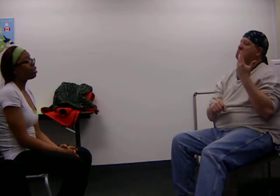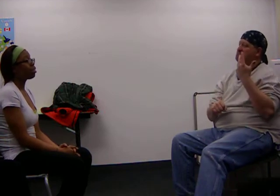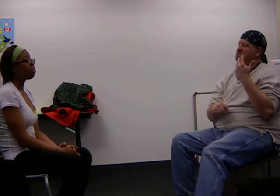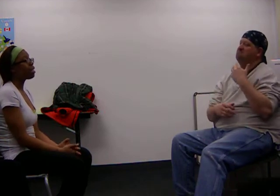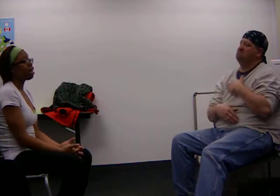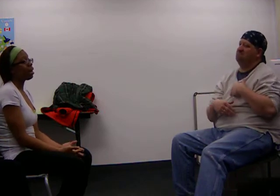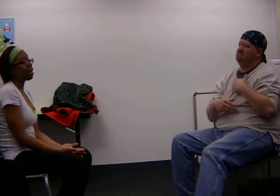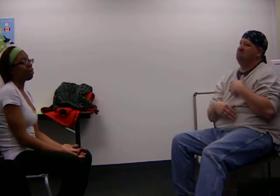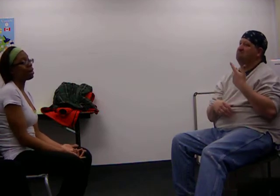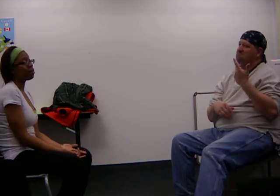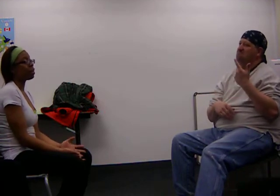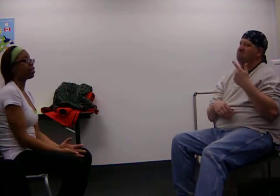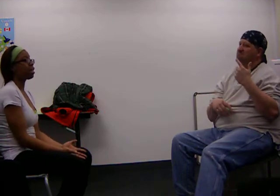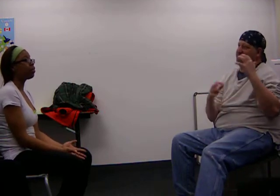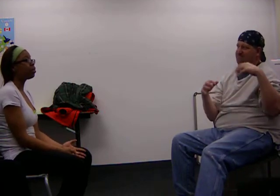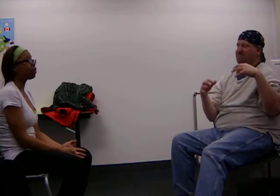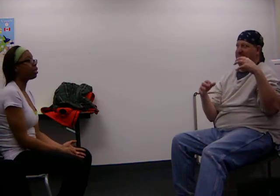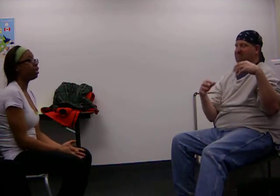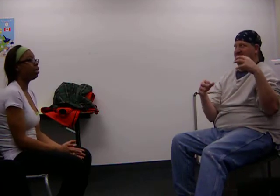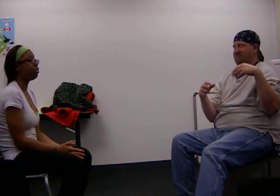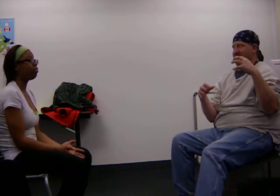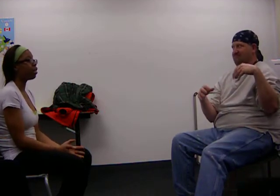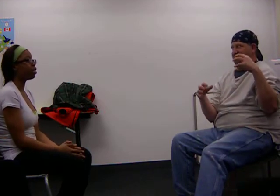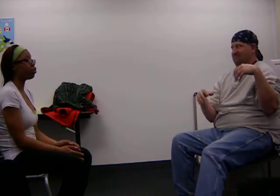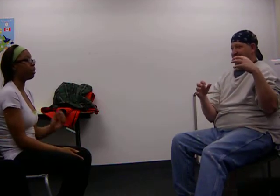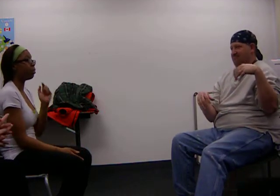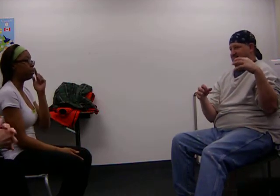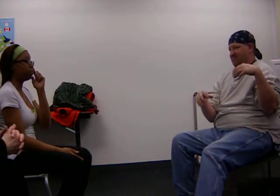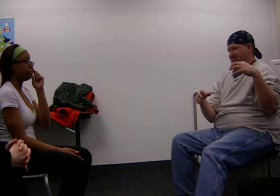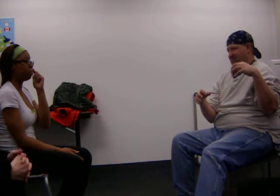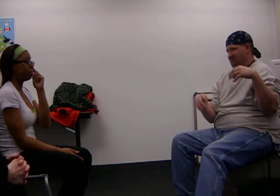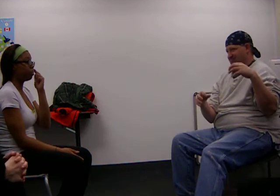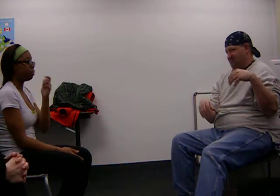So that's how I got my experience, and it was really enjoyable.